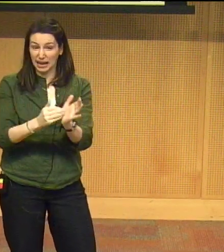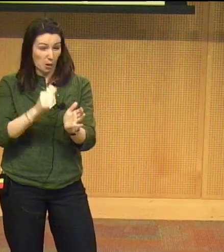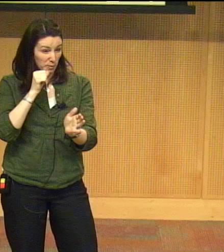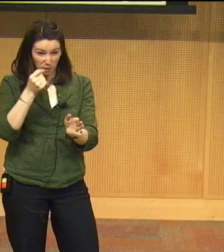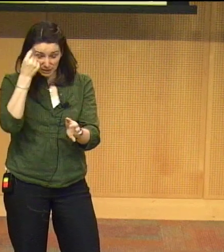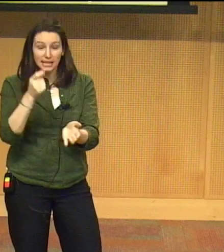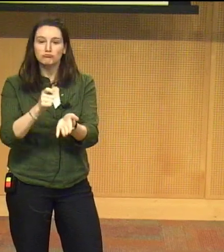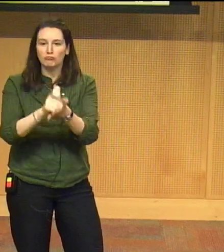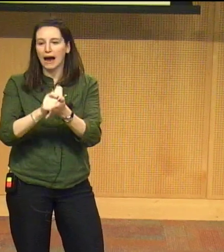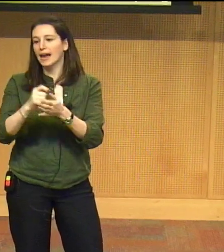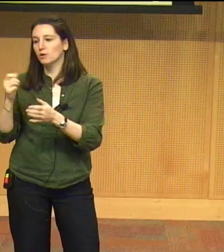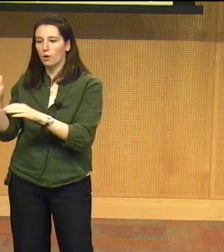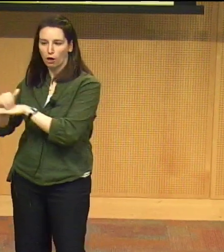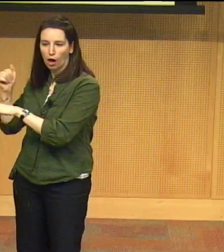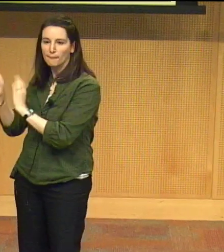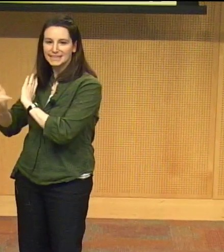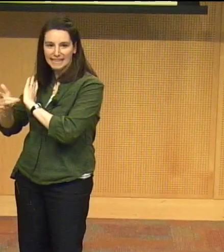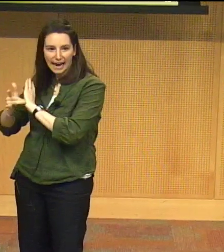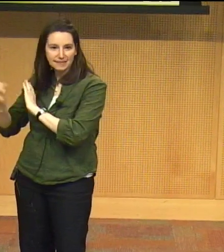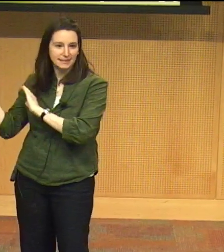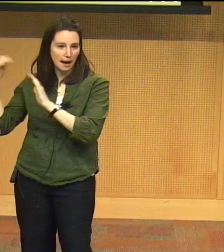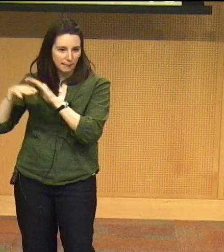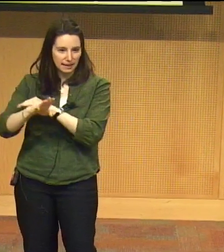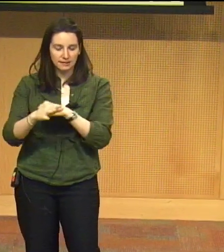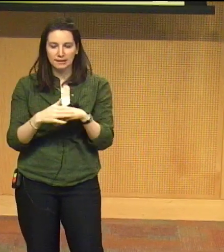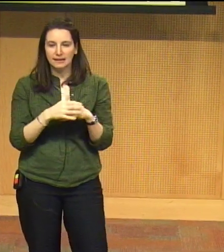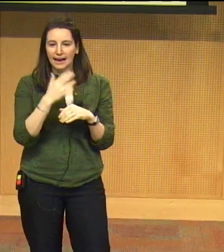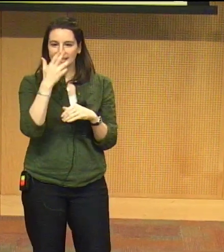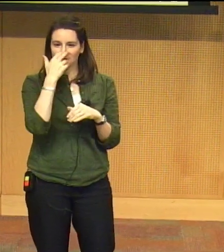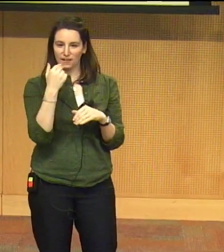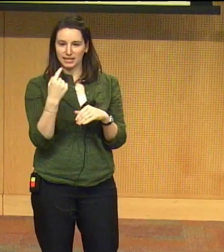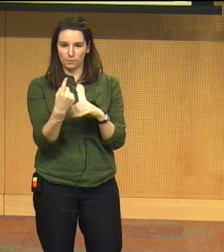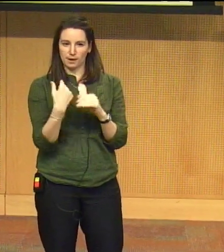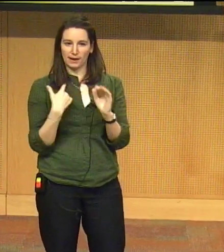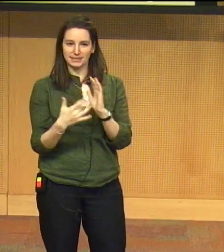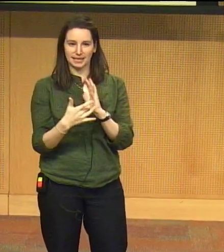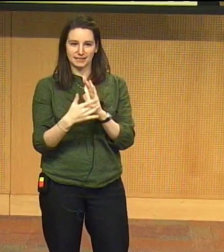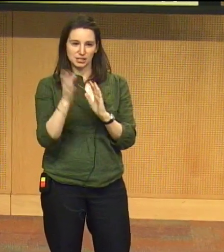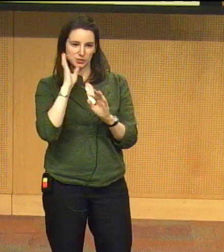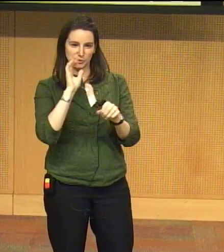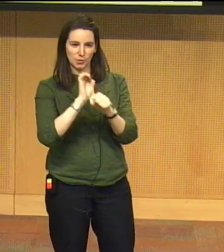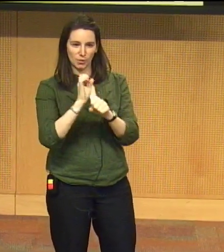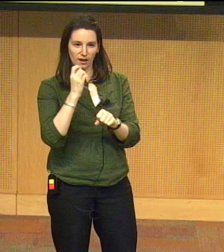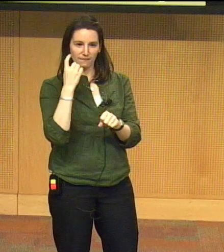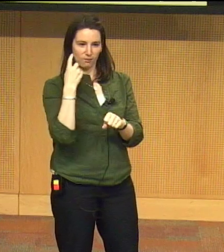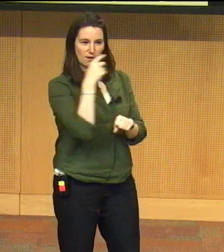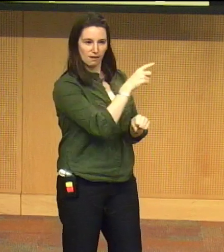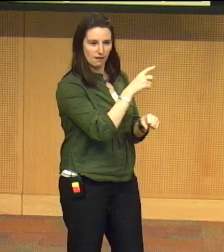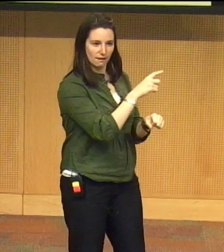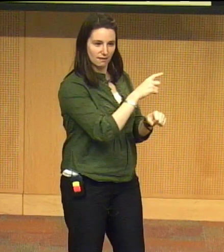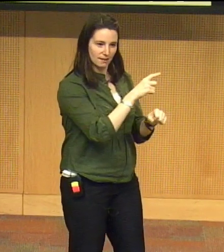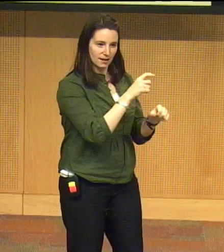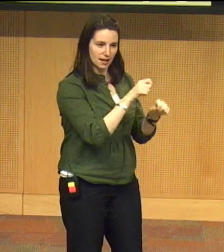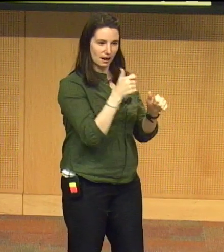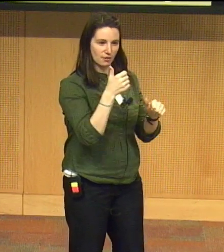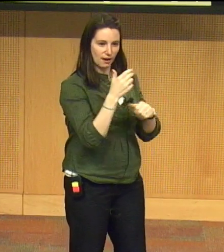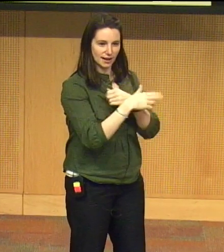we don't understand? Right. Or I'll call my tech to come in. It's funny, one of my technicians used to work for her in another